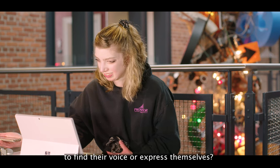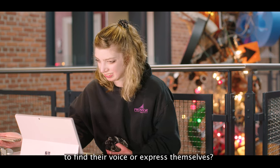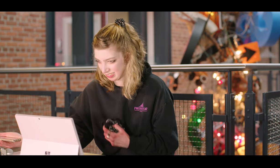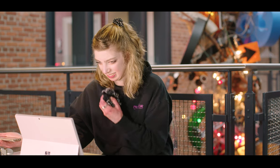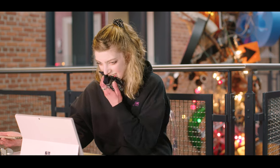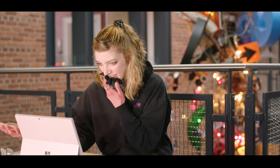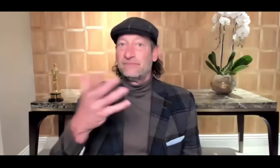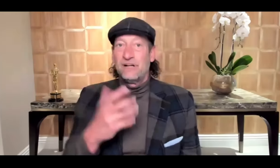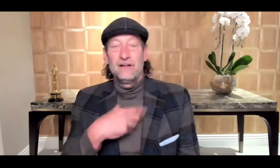themselves?